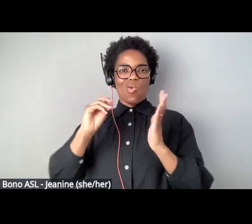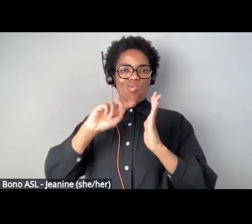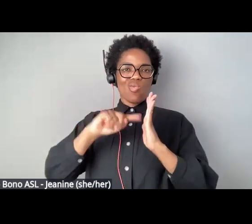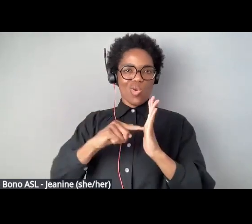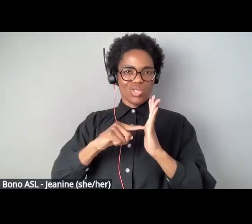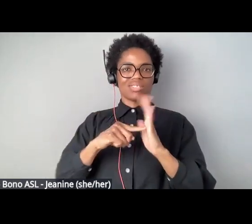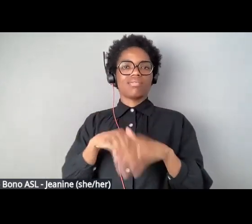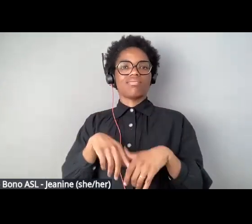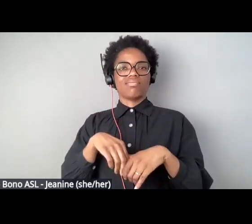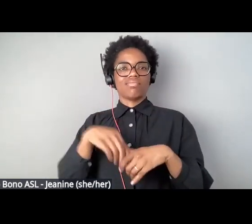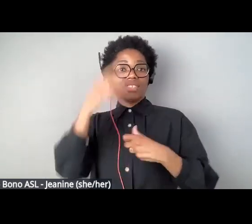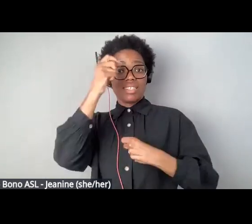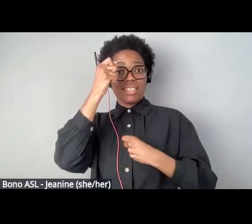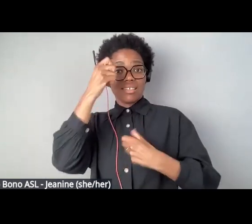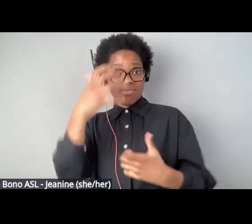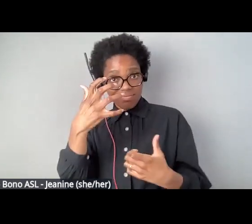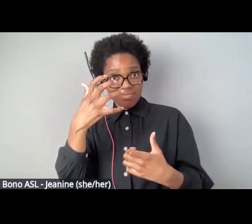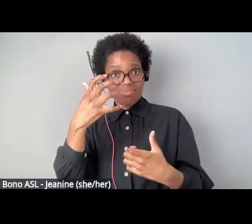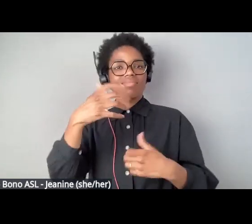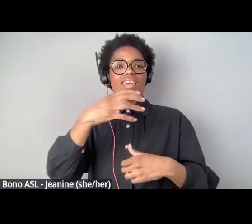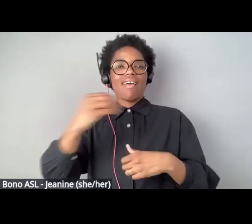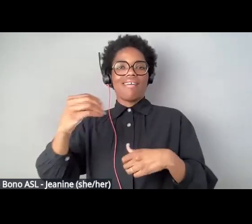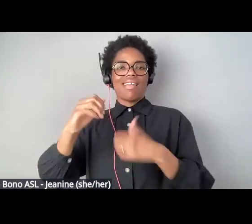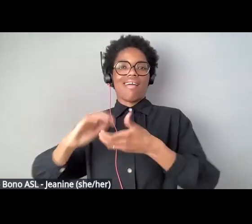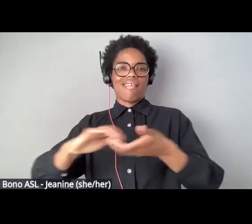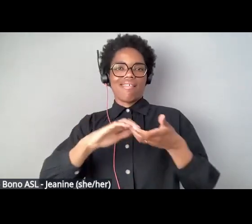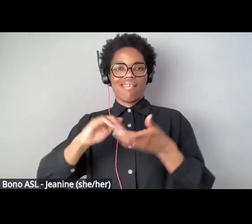Again, that's Adrian Wong of Spiderweb Show.